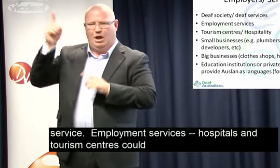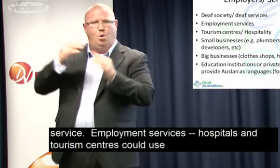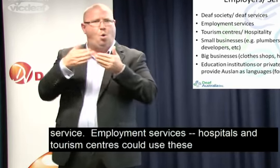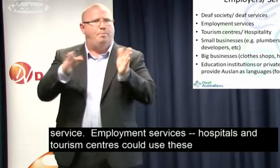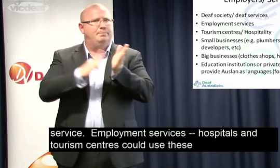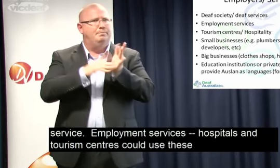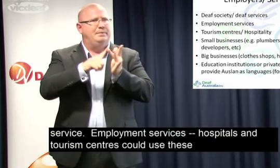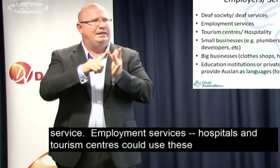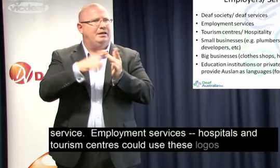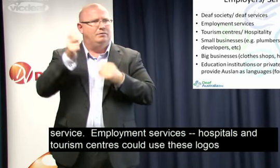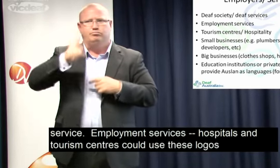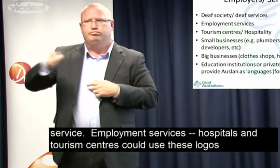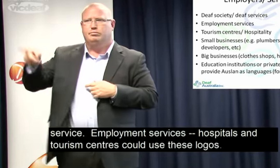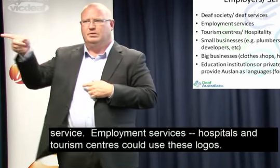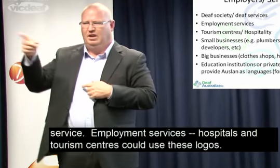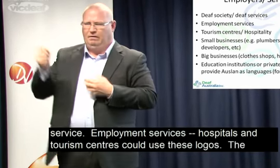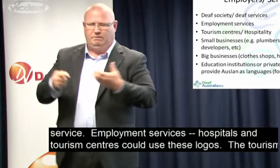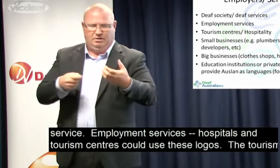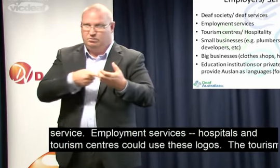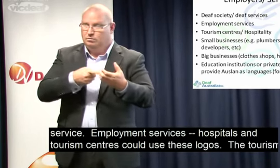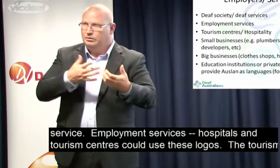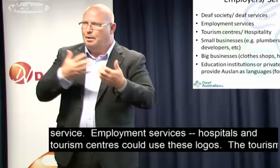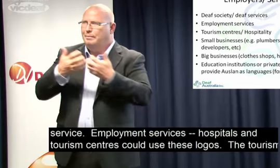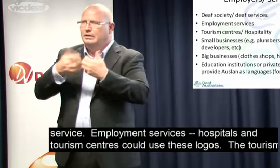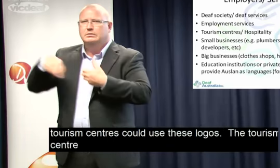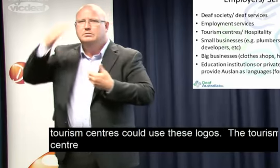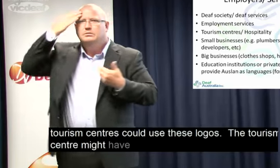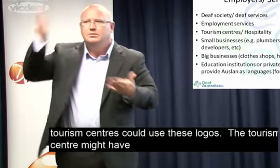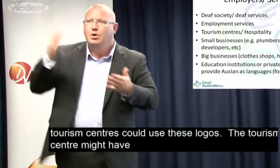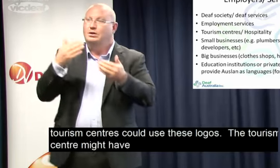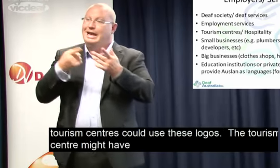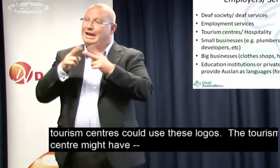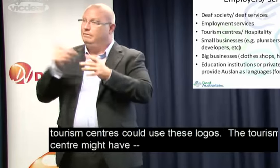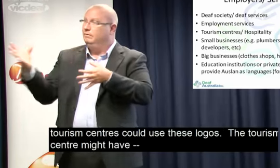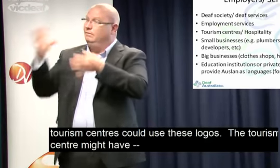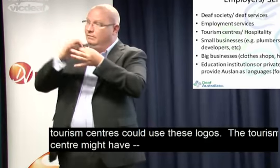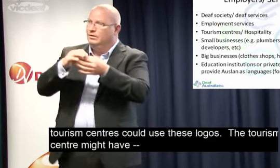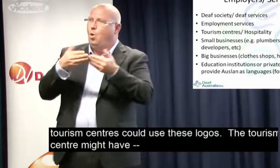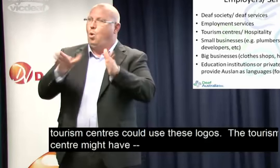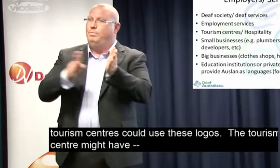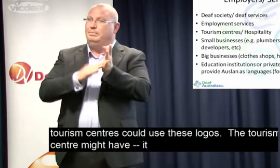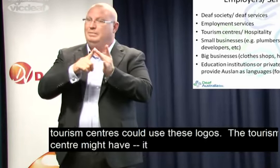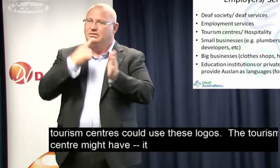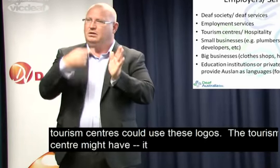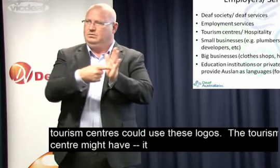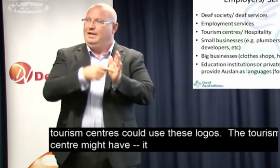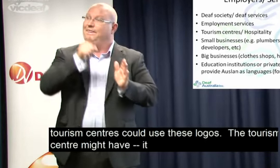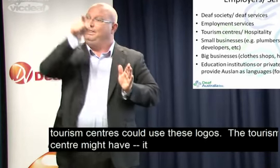have a video that's providing like the Open Me device initiative. So if somebody's not aware of